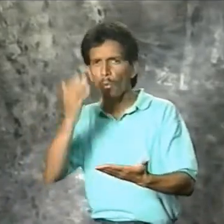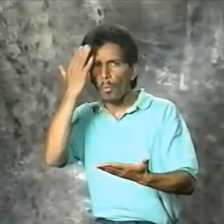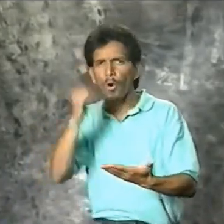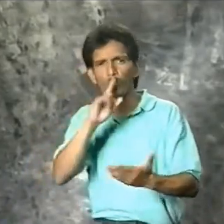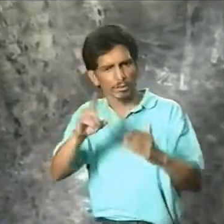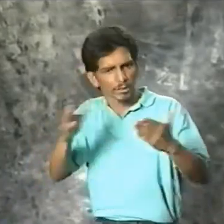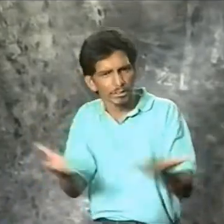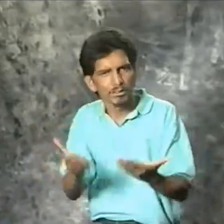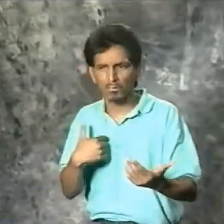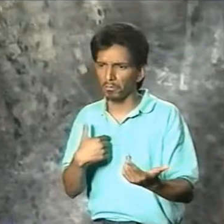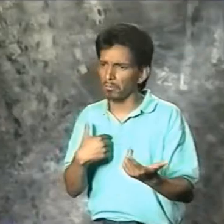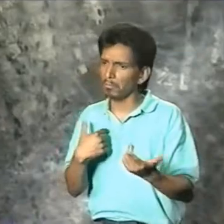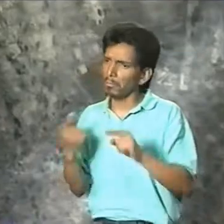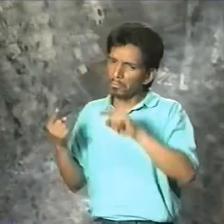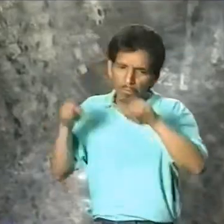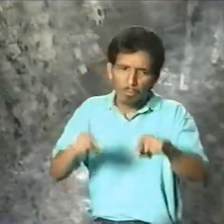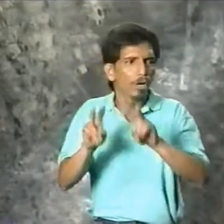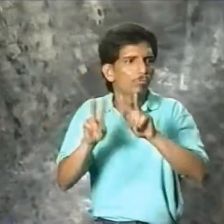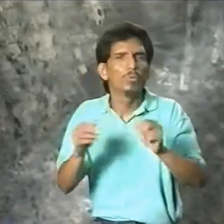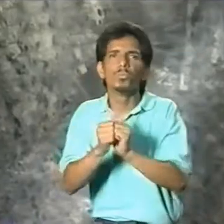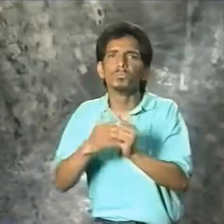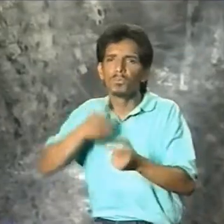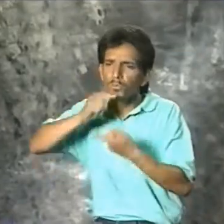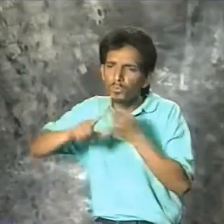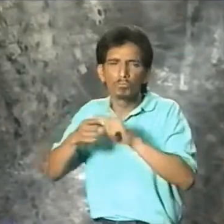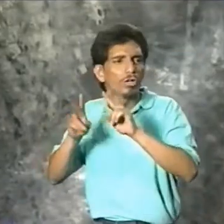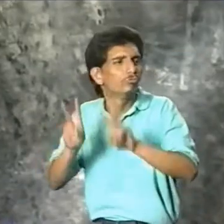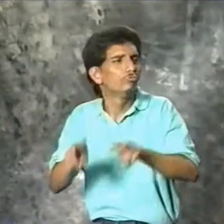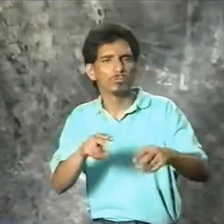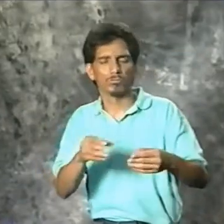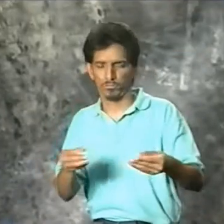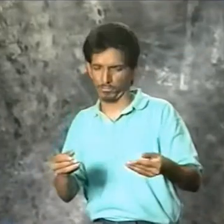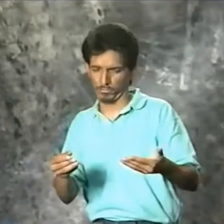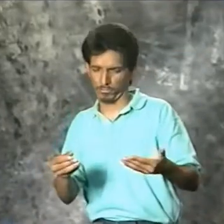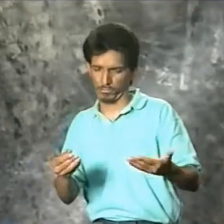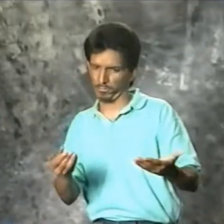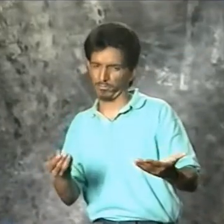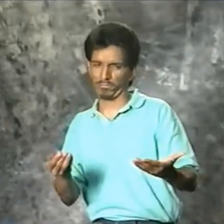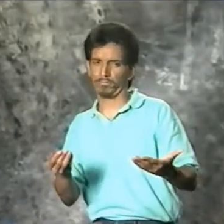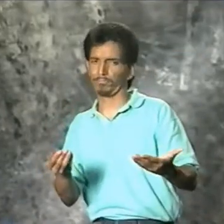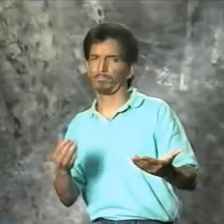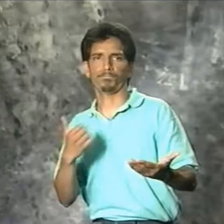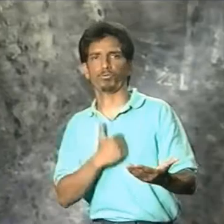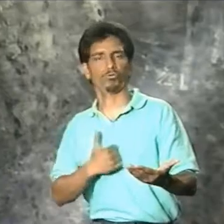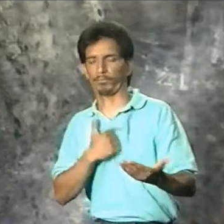California. And then they asked me why I was coming here, which I explained I was here to visit with my girlfriend and look around